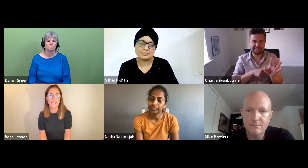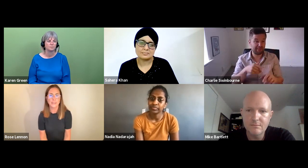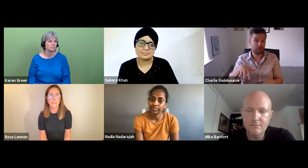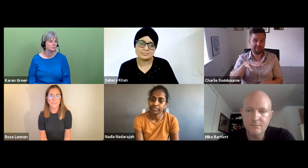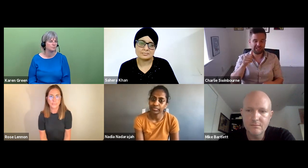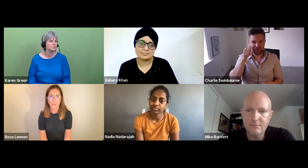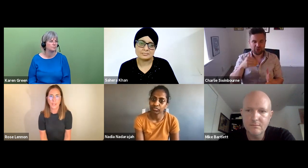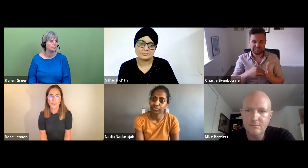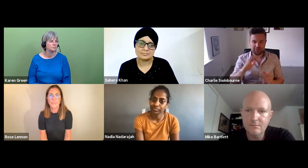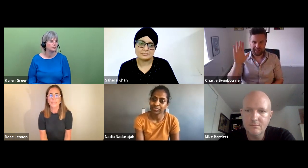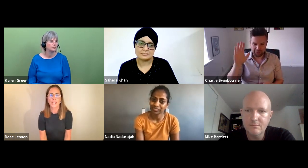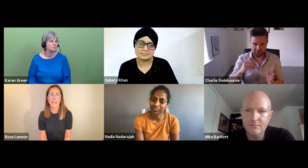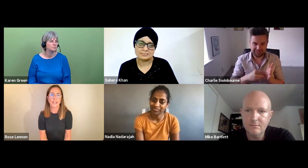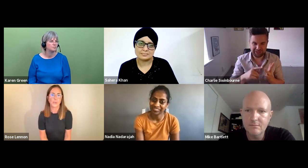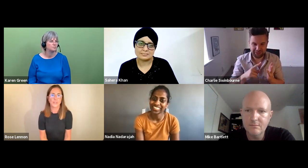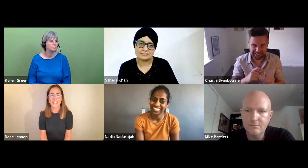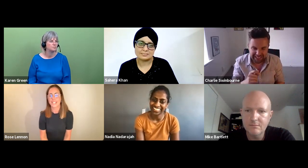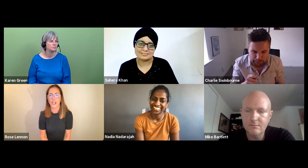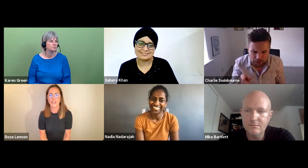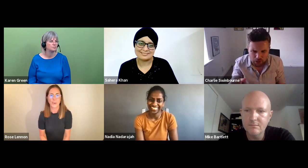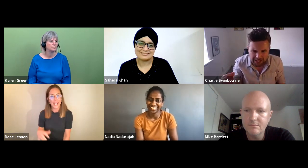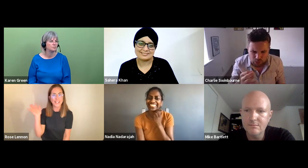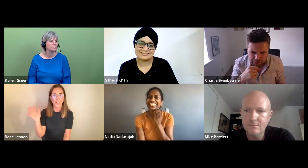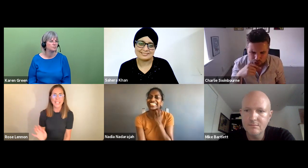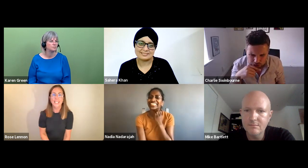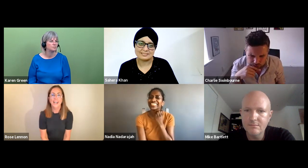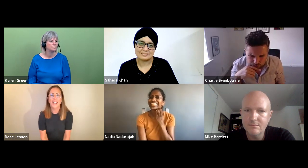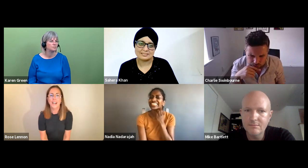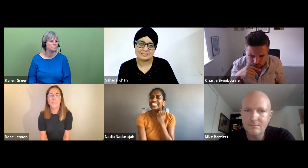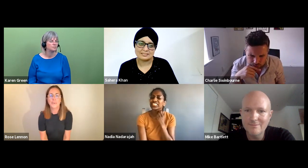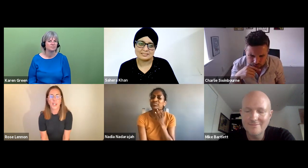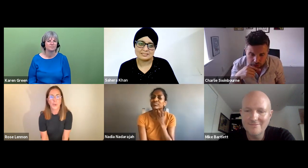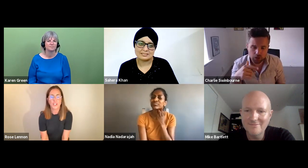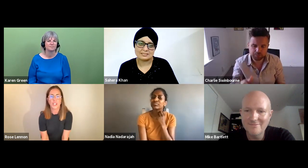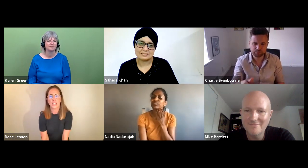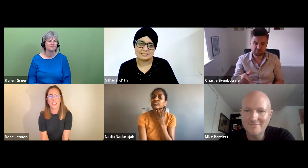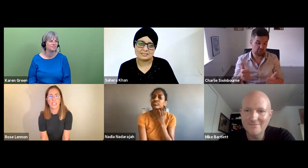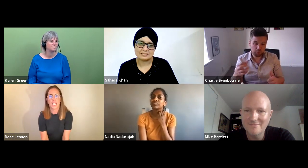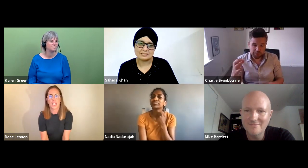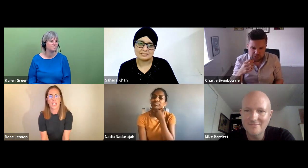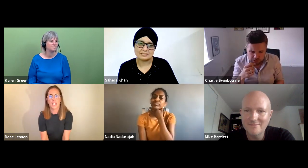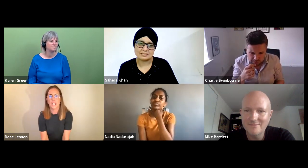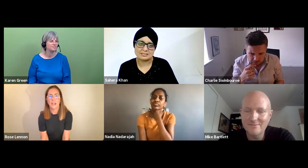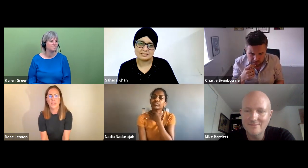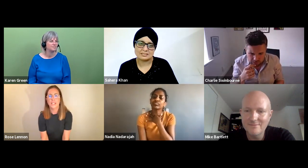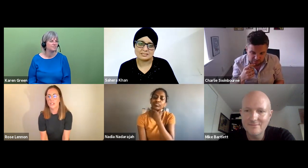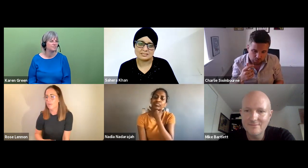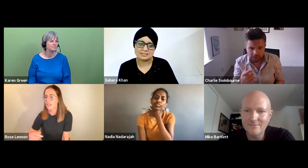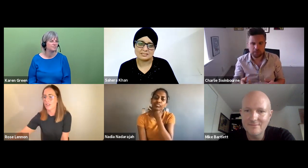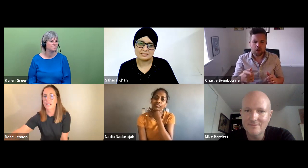McWhinney. And I think all of us know Zoe. Hi, Zoe. What was her question? It's a good question.